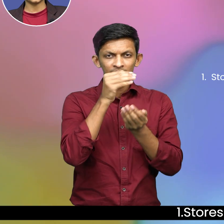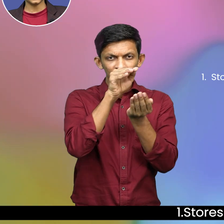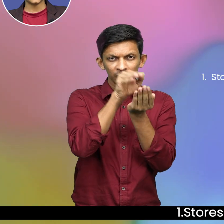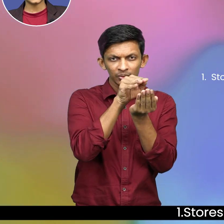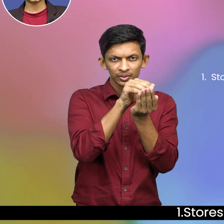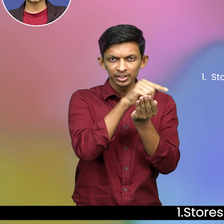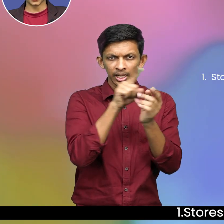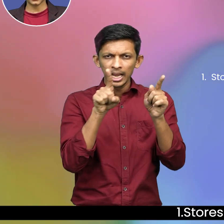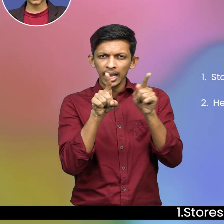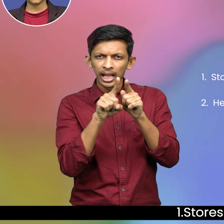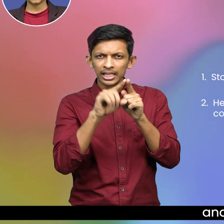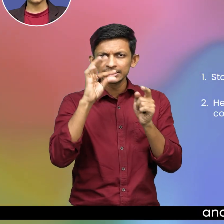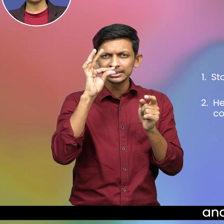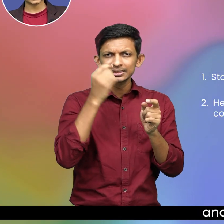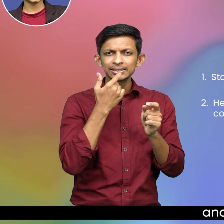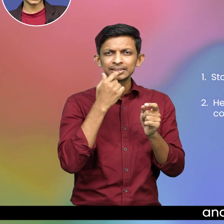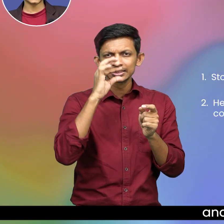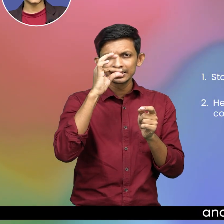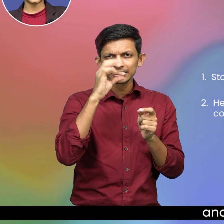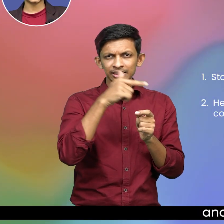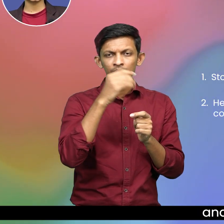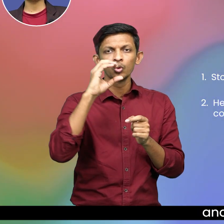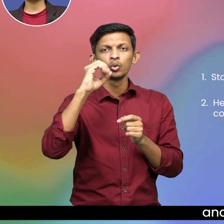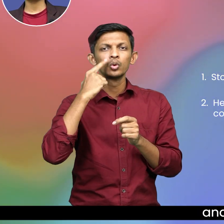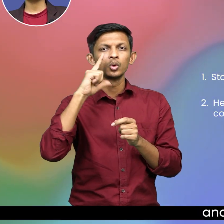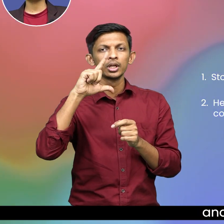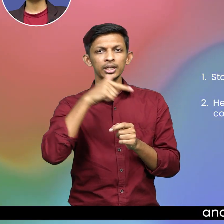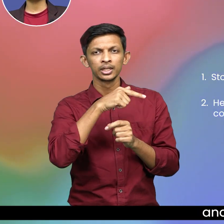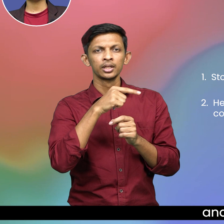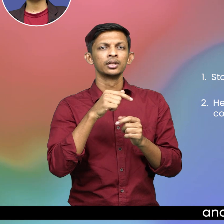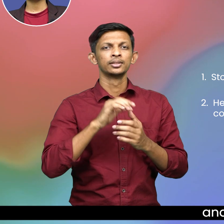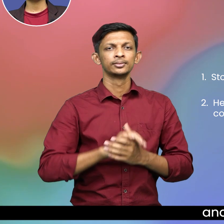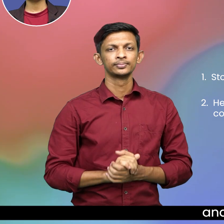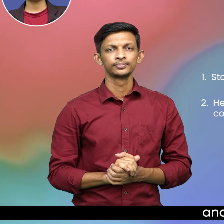Stores food like starch and fatty acids.